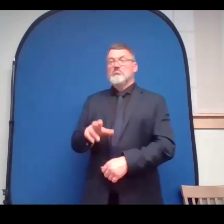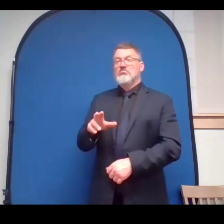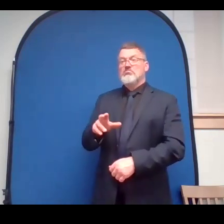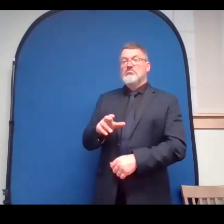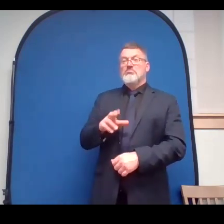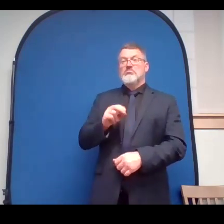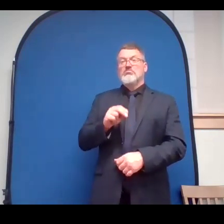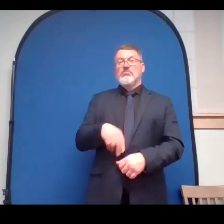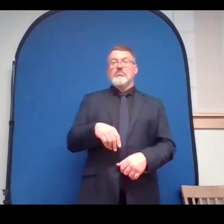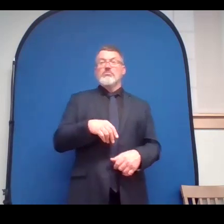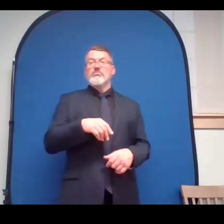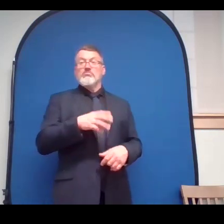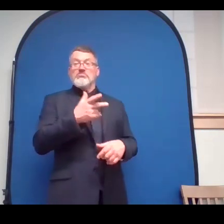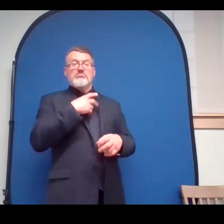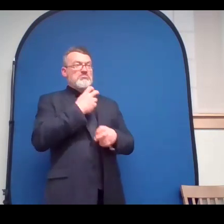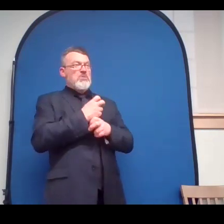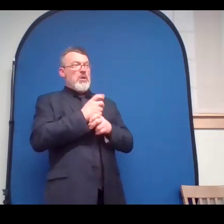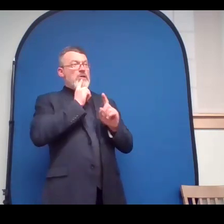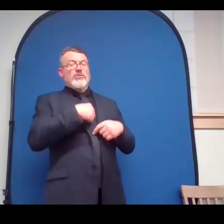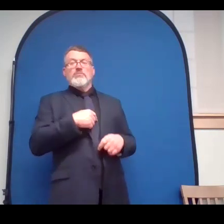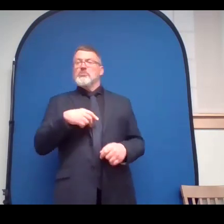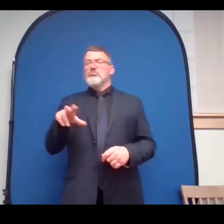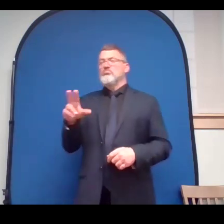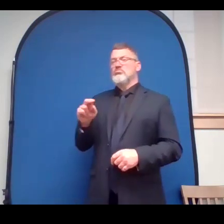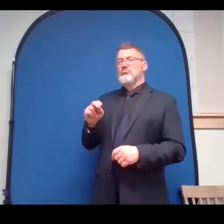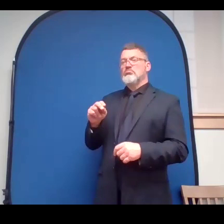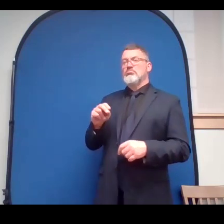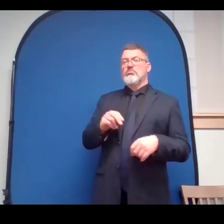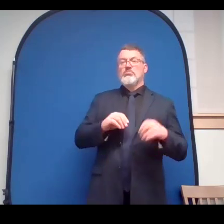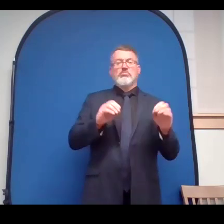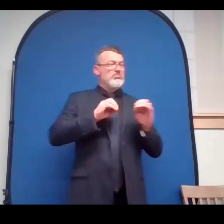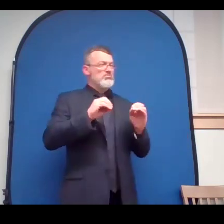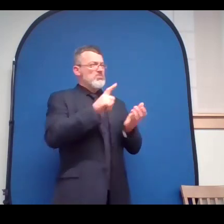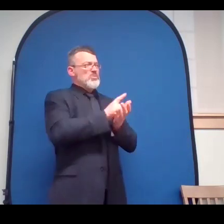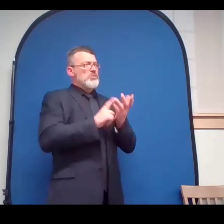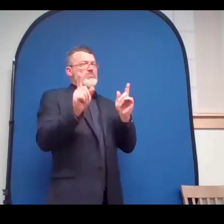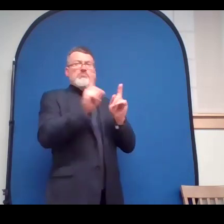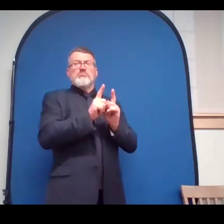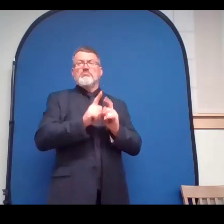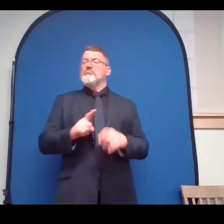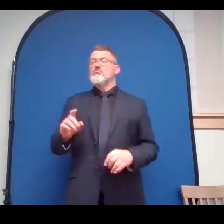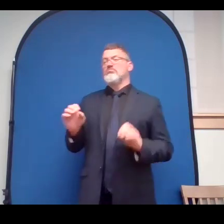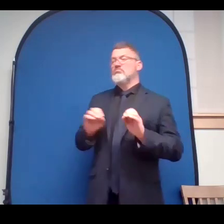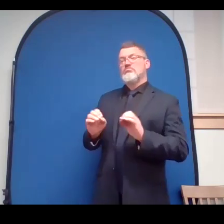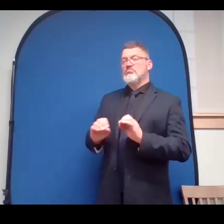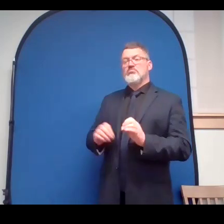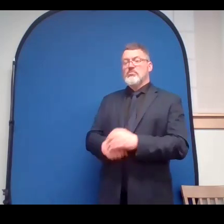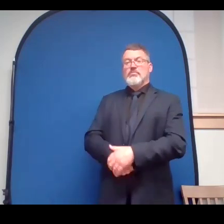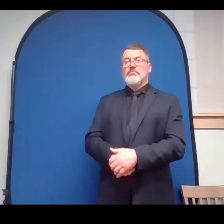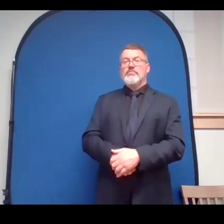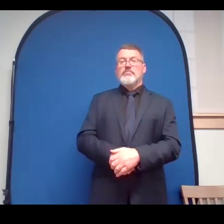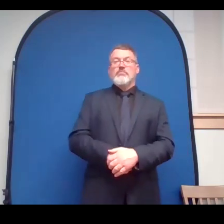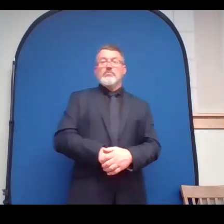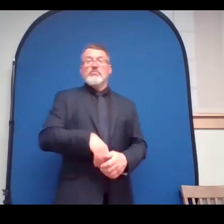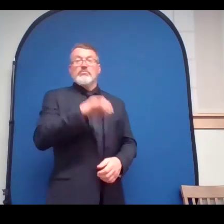accurately? No, sir. You're not represented by counsel today, are you? No, sir. If at any point in time you want to ask